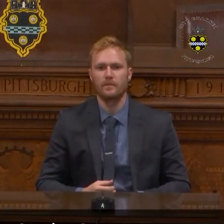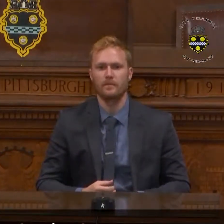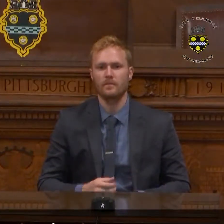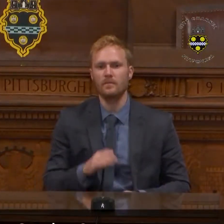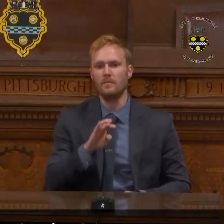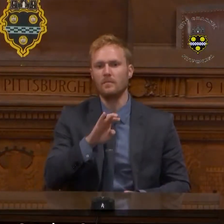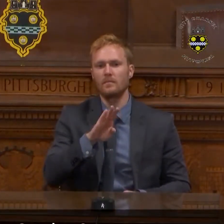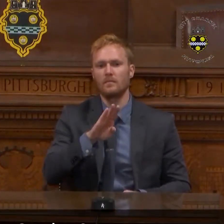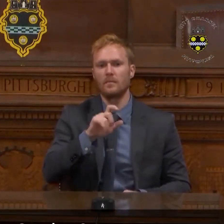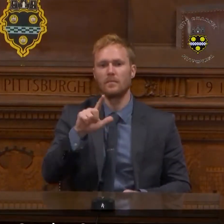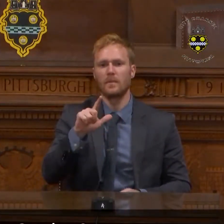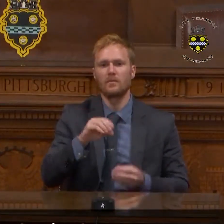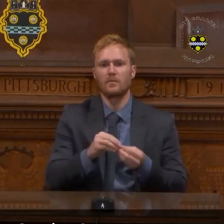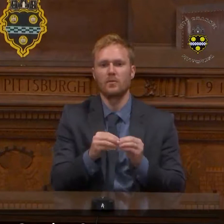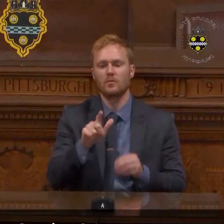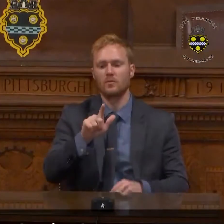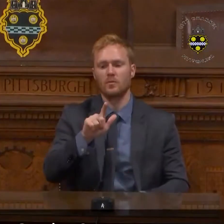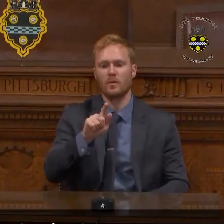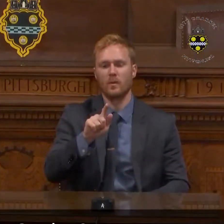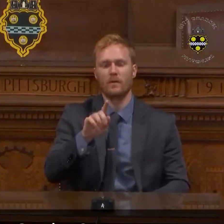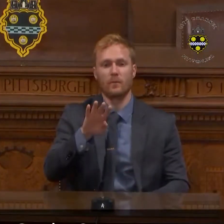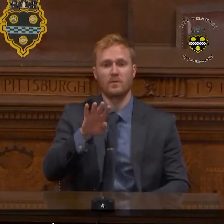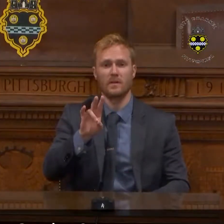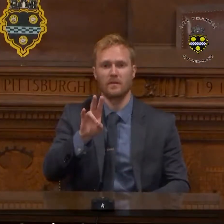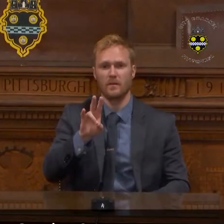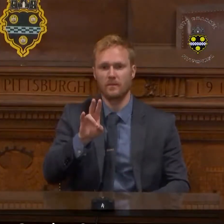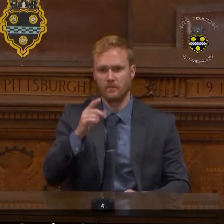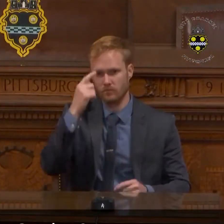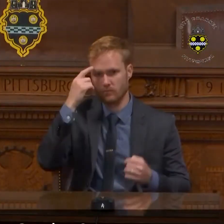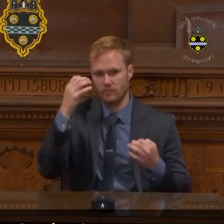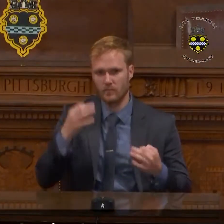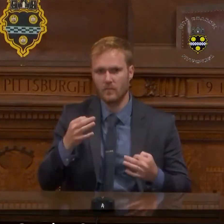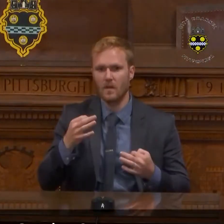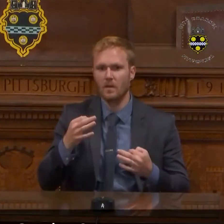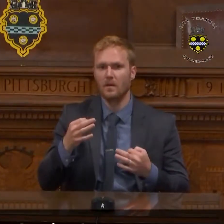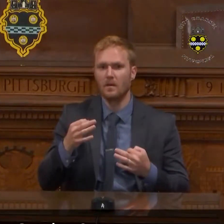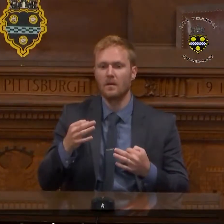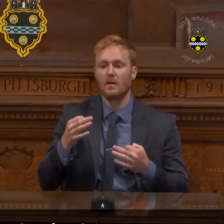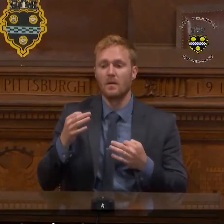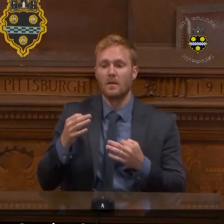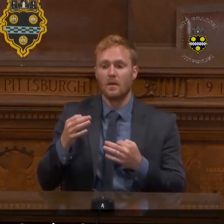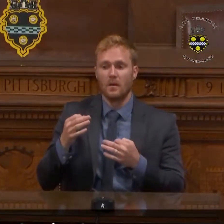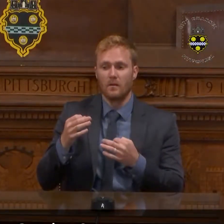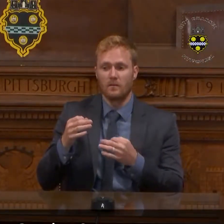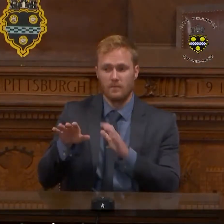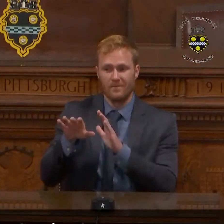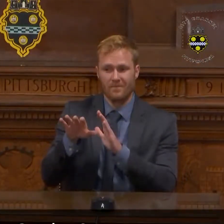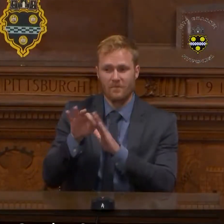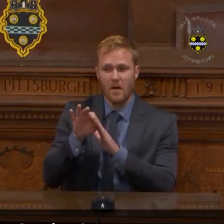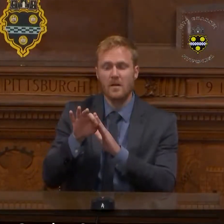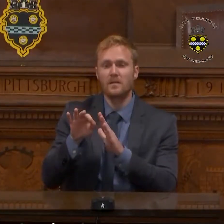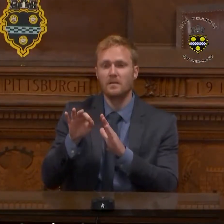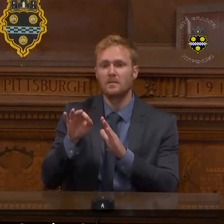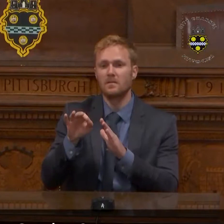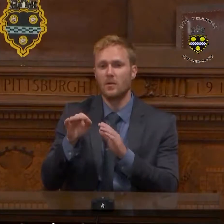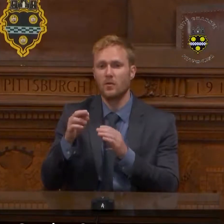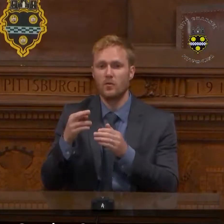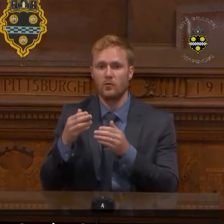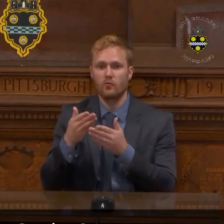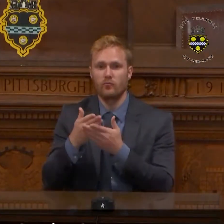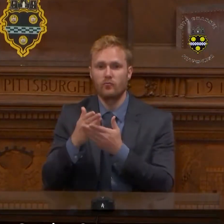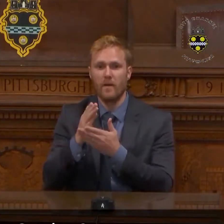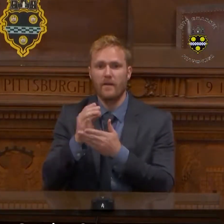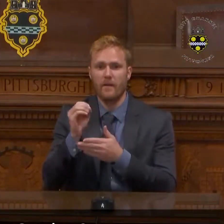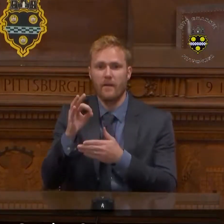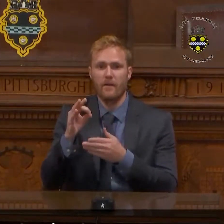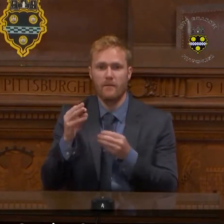Bill number 2147. Resolution finally locating right-of-ways and accepting the